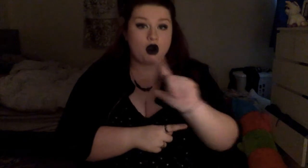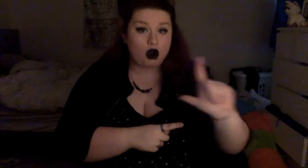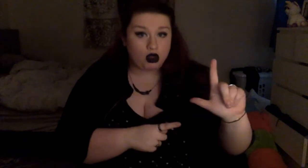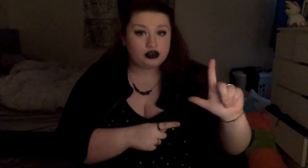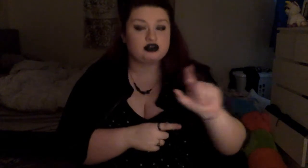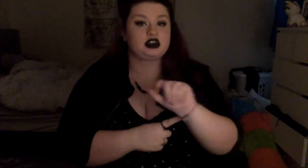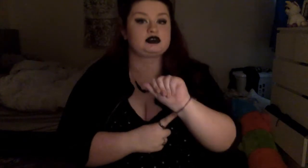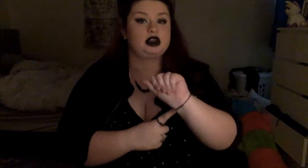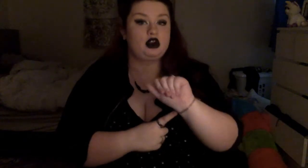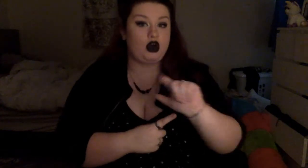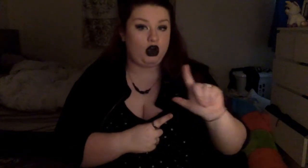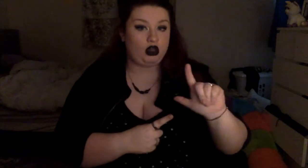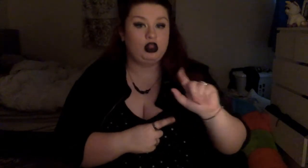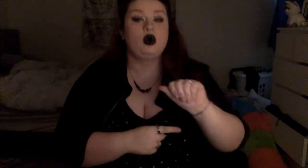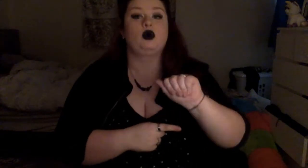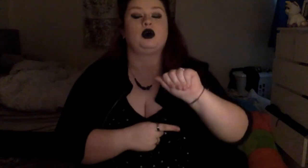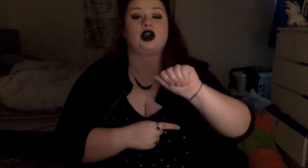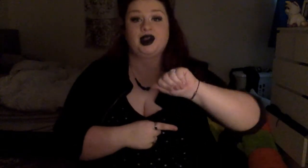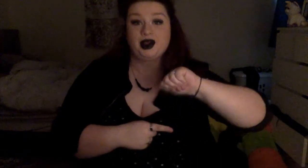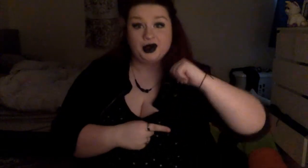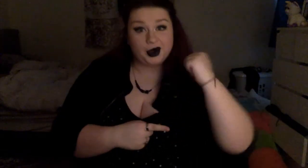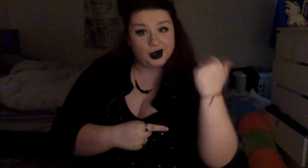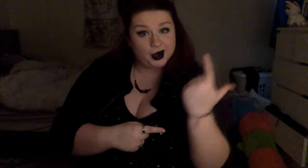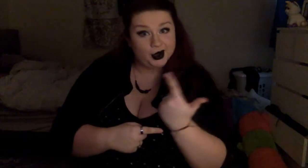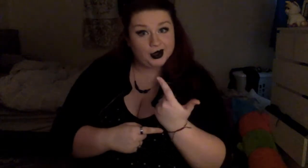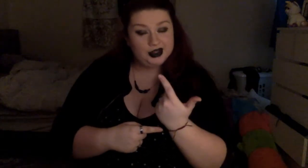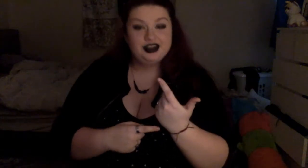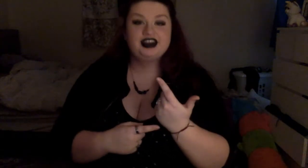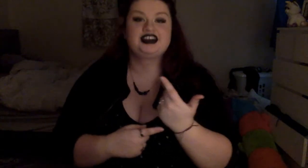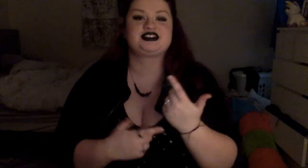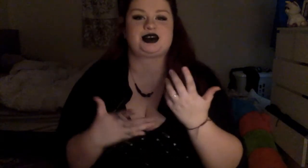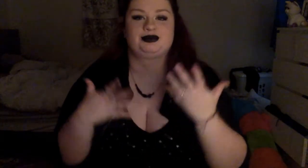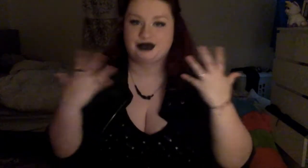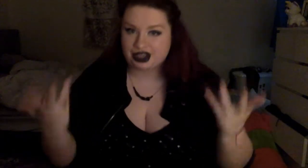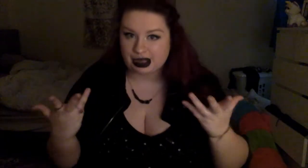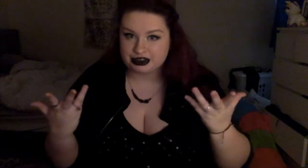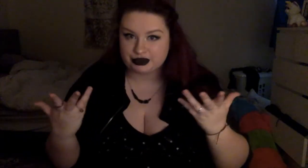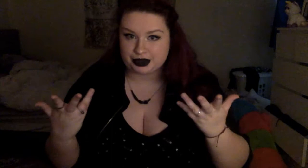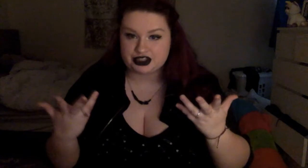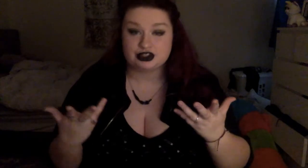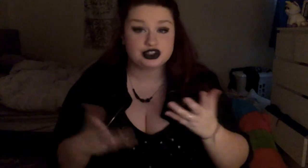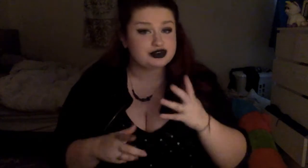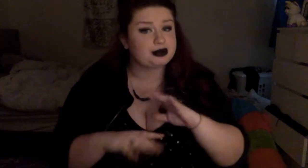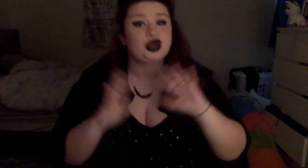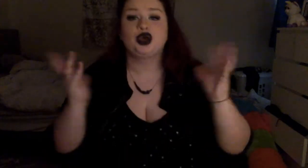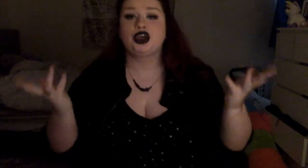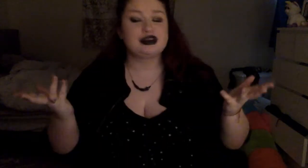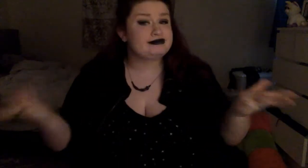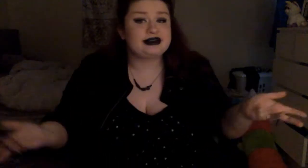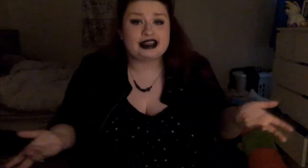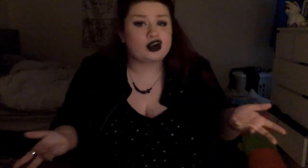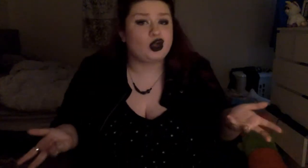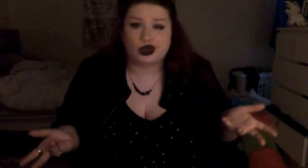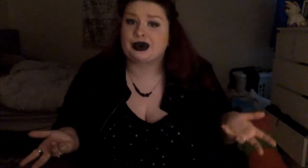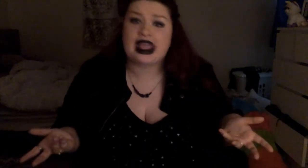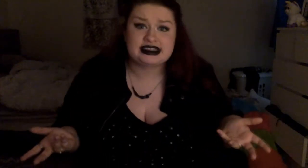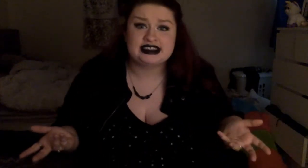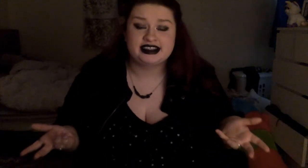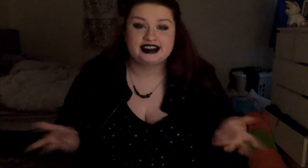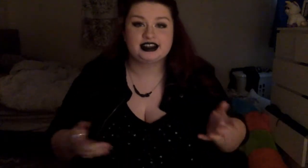all, you can fingerspell it, all or all. So a couple different ways you can choose from. They're all correct.